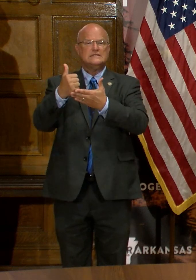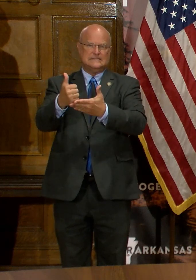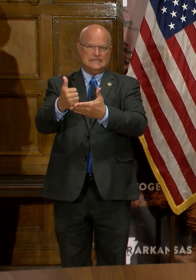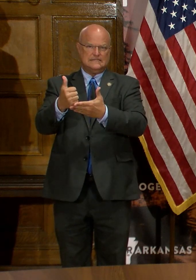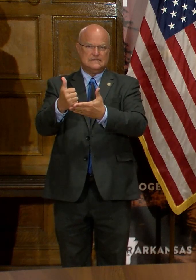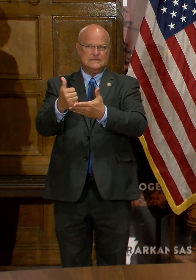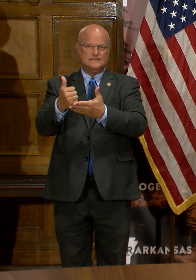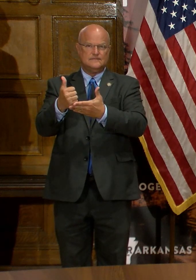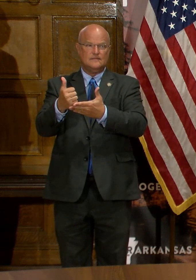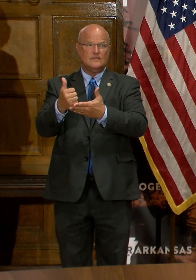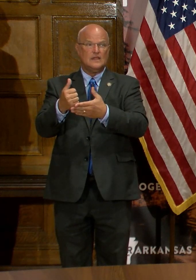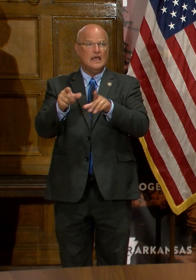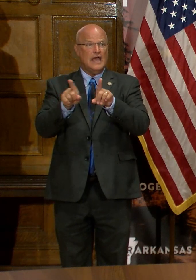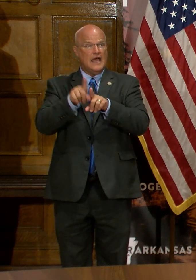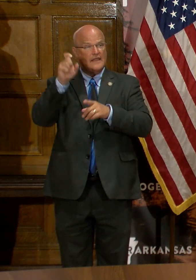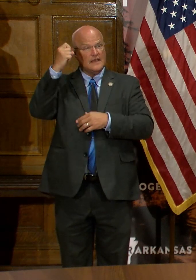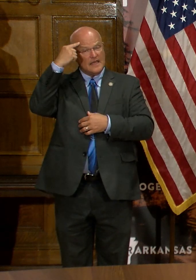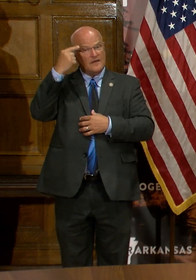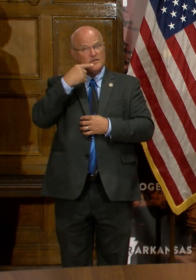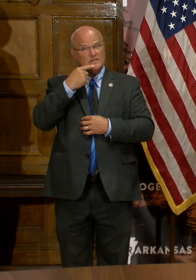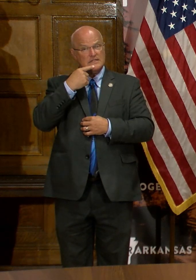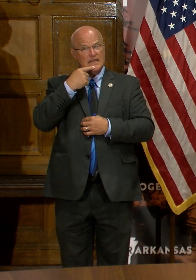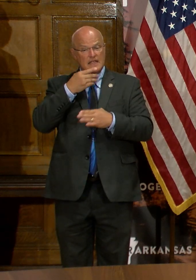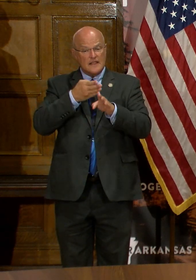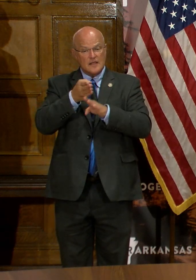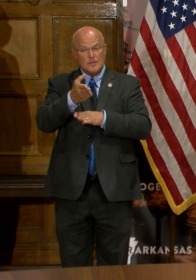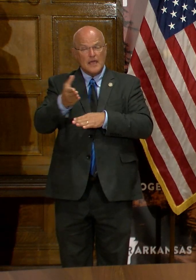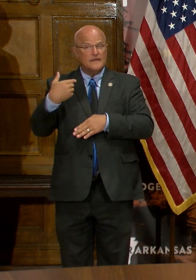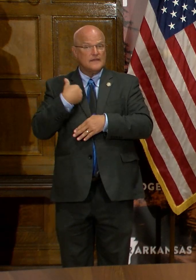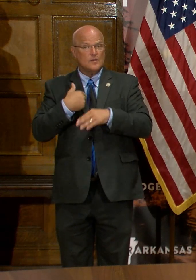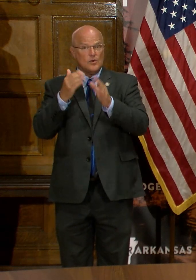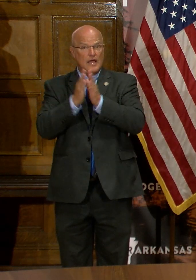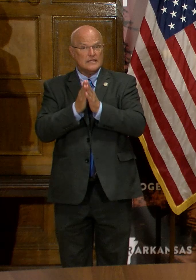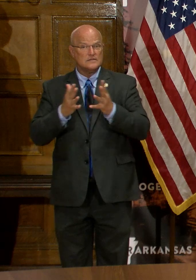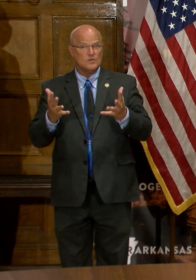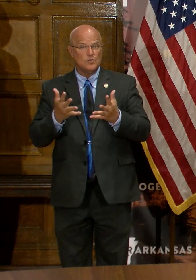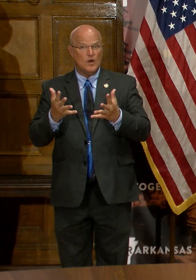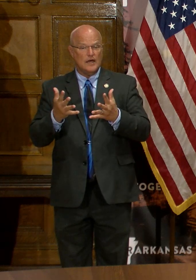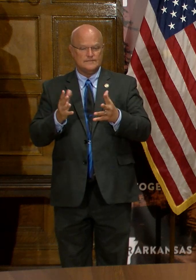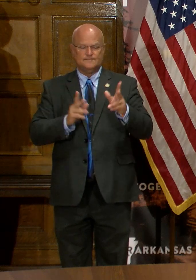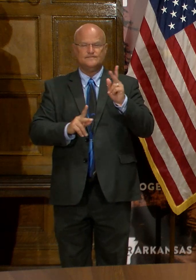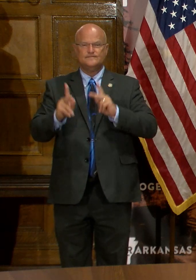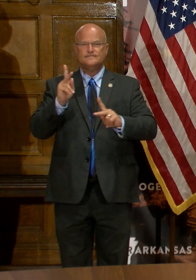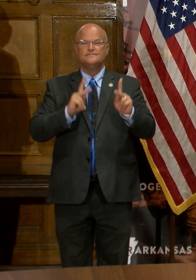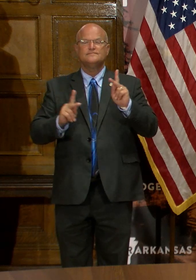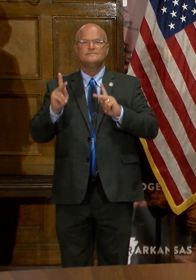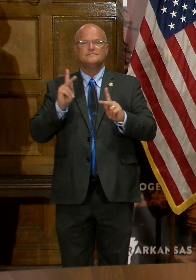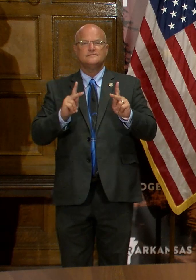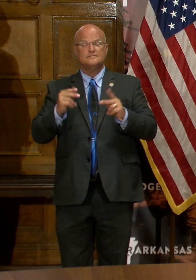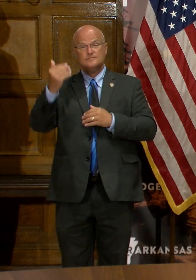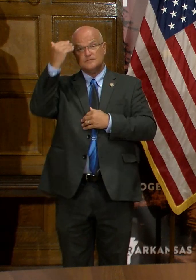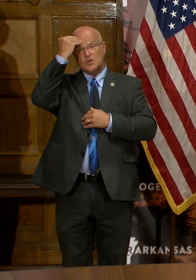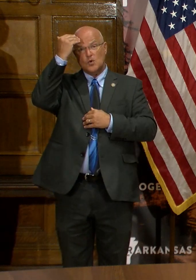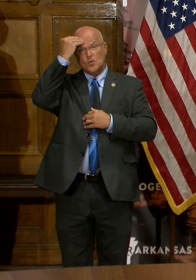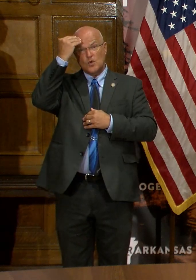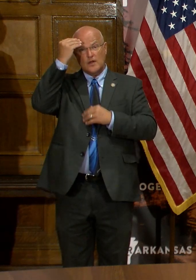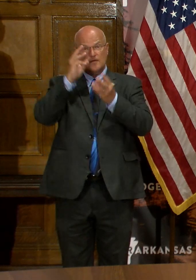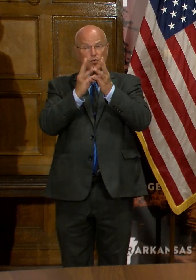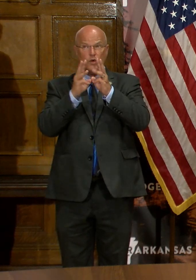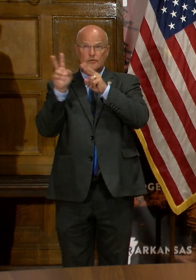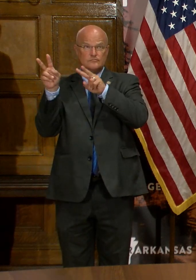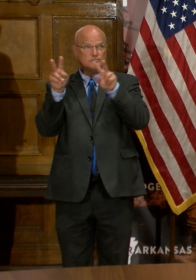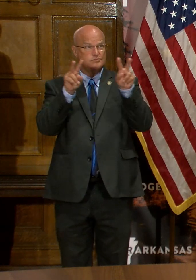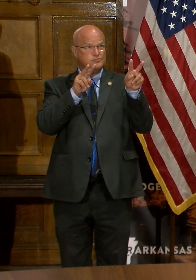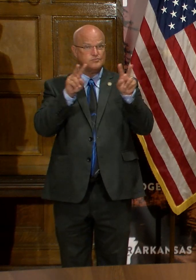them. As the Governor said, the main thing that we're asking is for our citizens to be aware of the weather